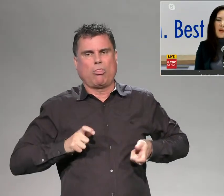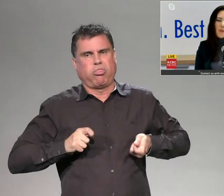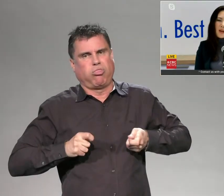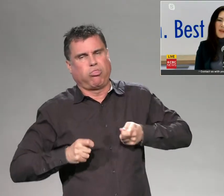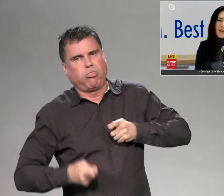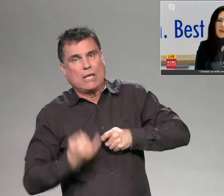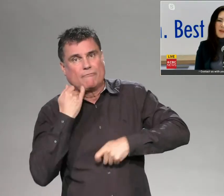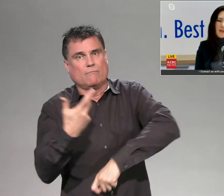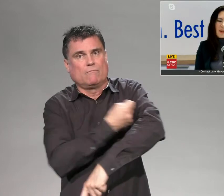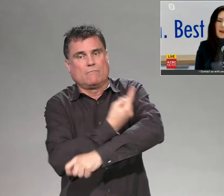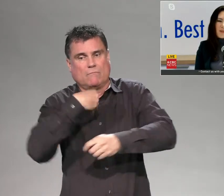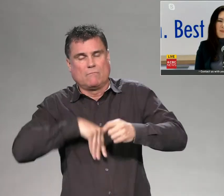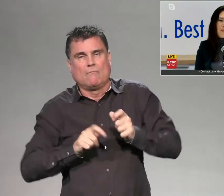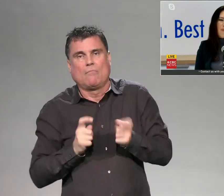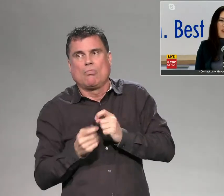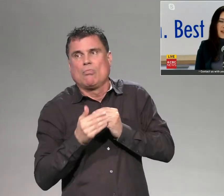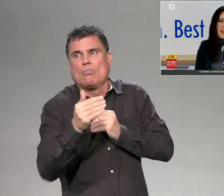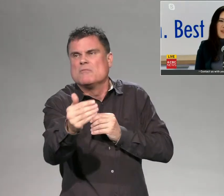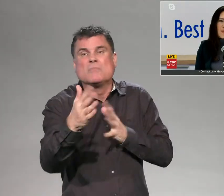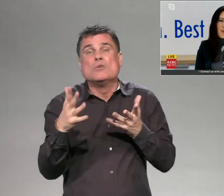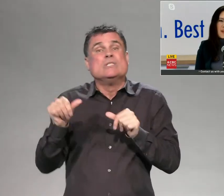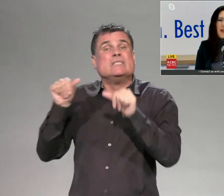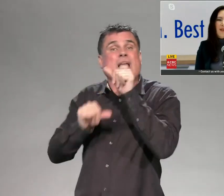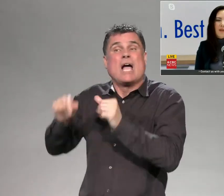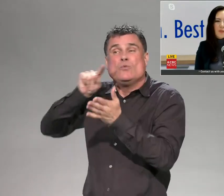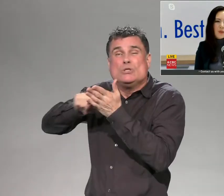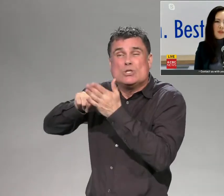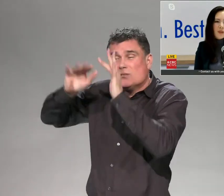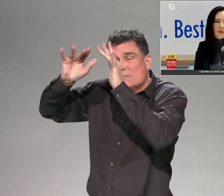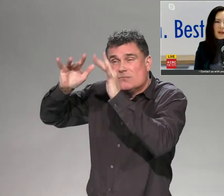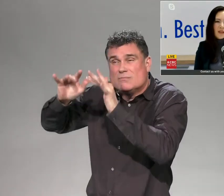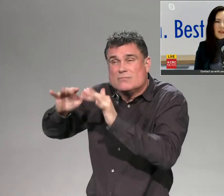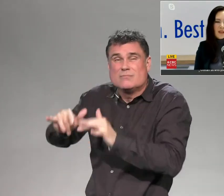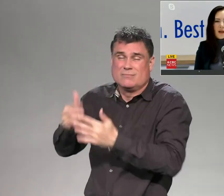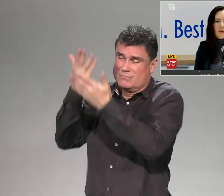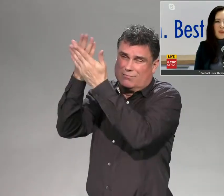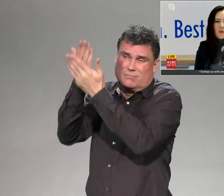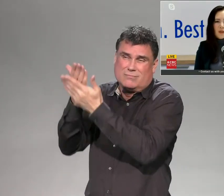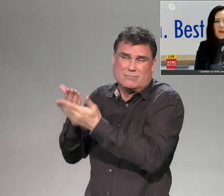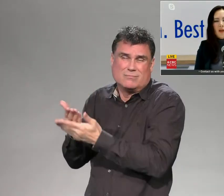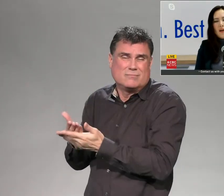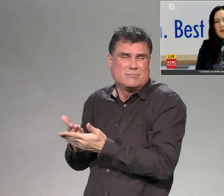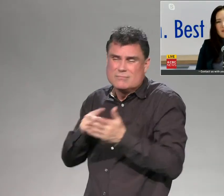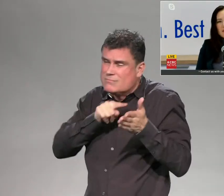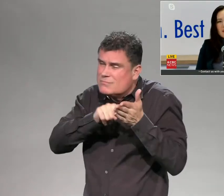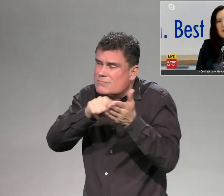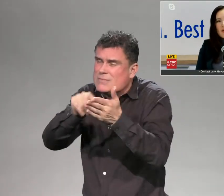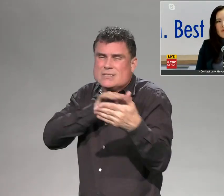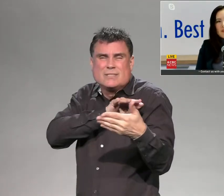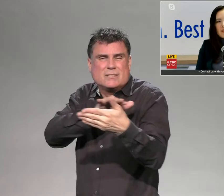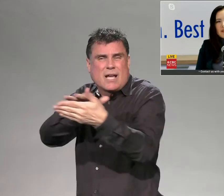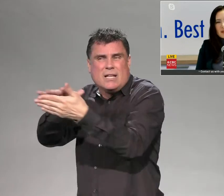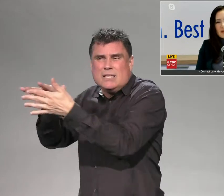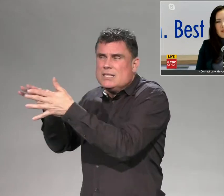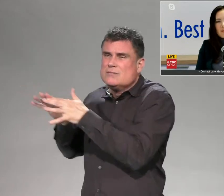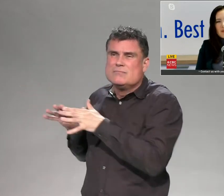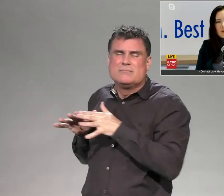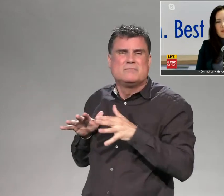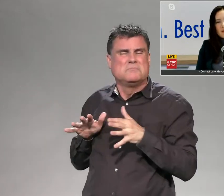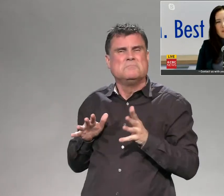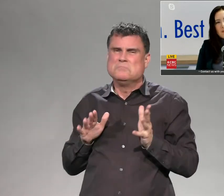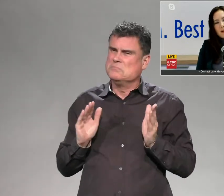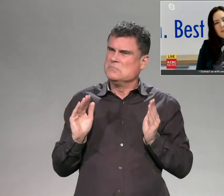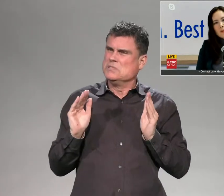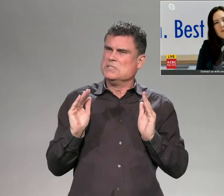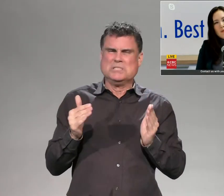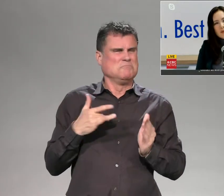the way the vaccines work and the specific vaccines and how they work, there's a lot of confidence in terms of the